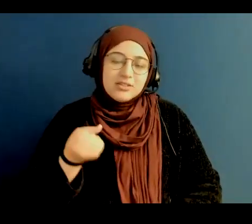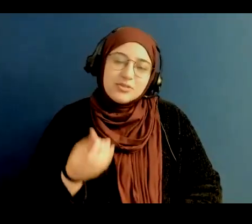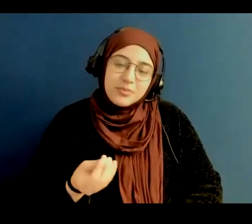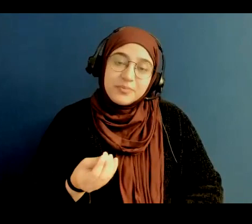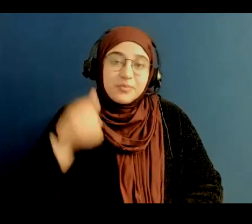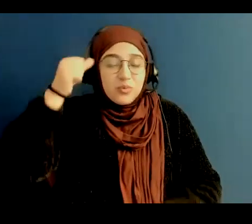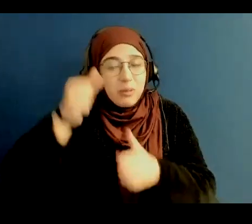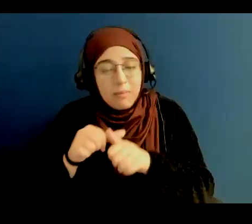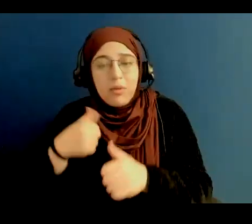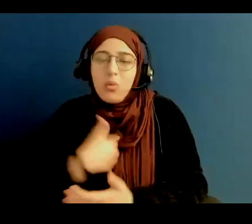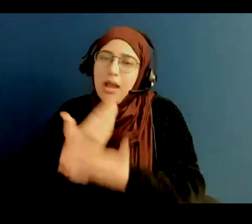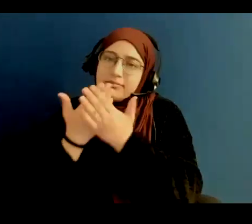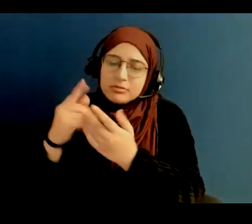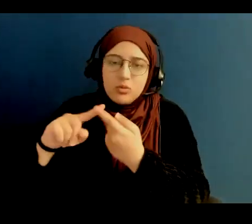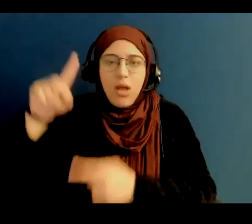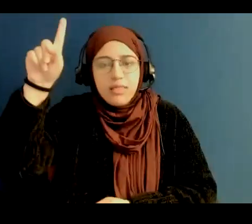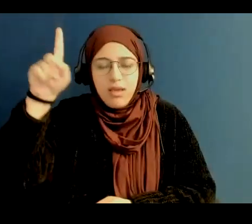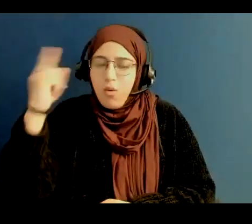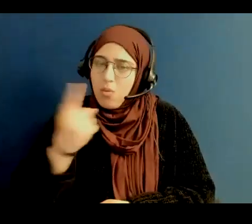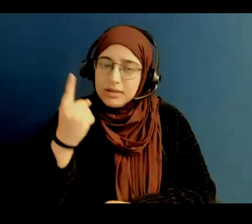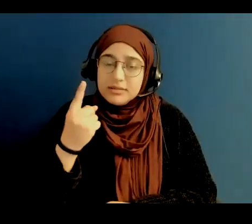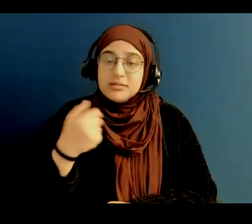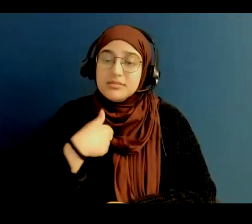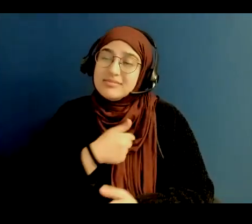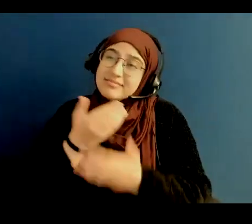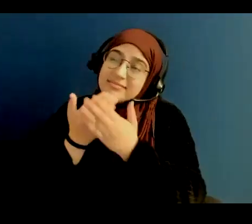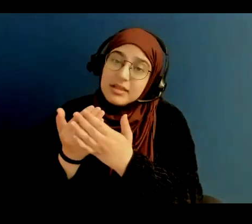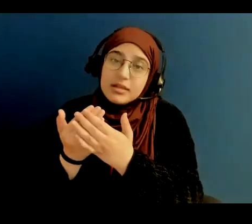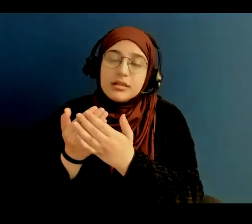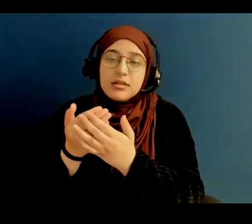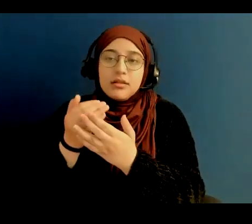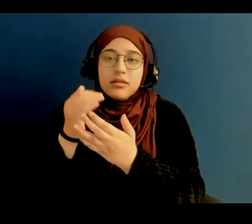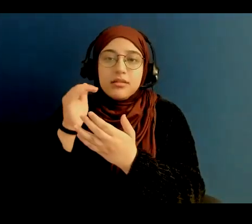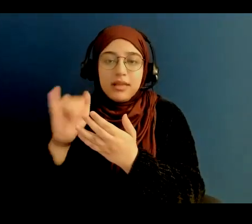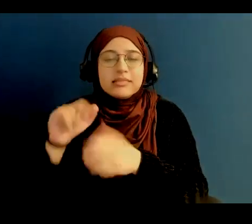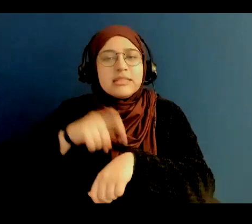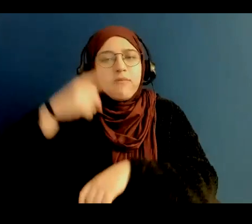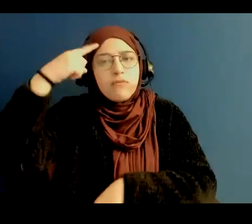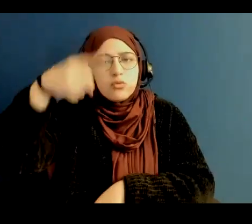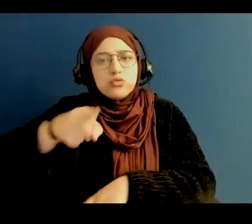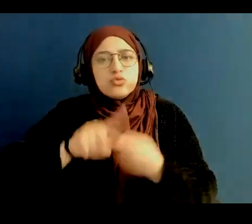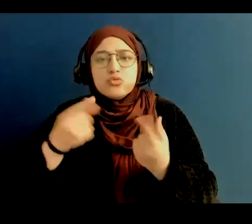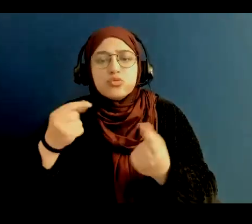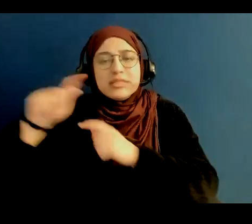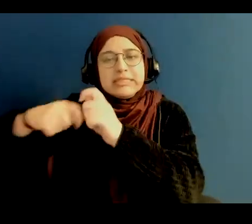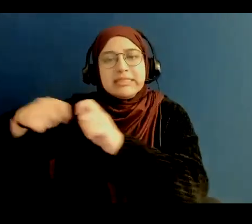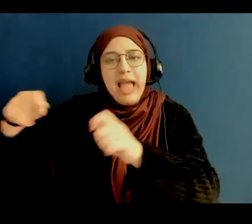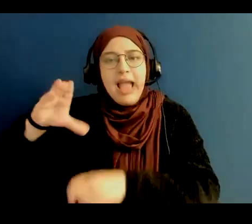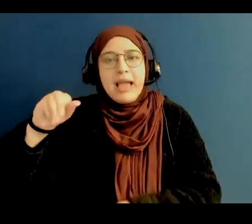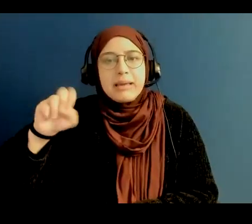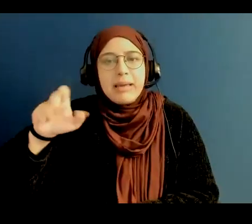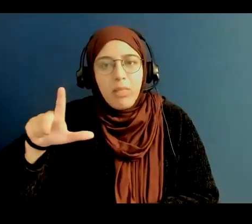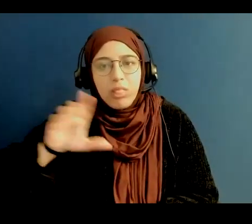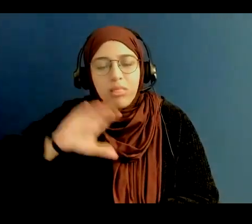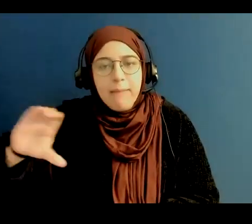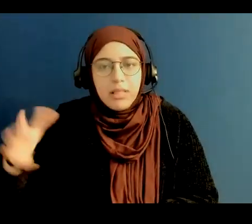dua. Without dua, it's not going to work. And once you've asked Him for dua, it's time for you to tie the camel. Okay? And that means you need to put the